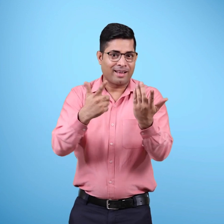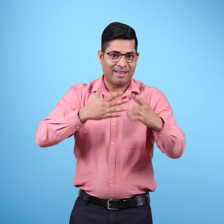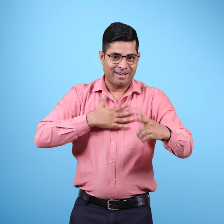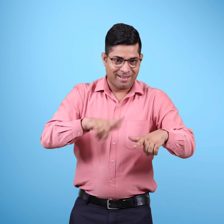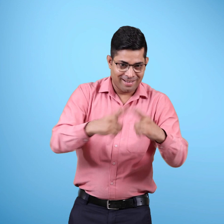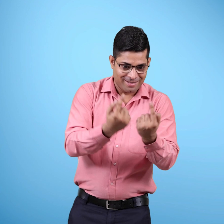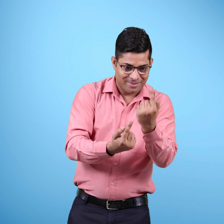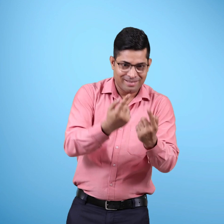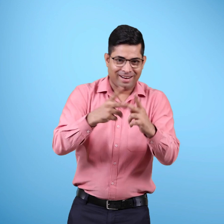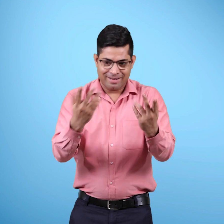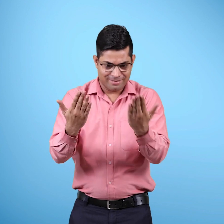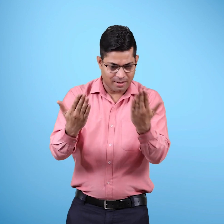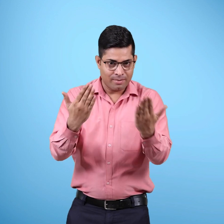with that of your friends.